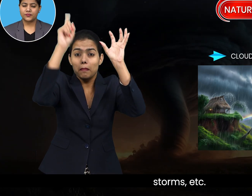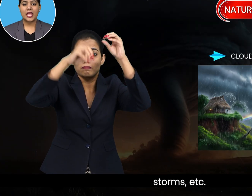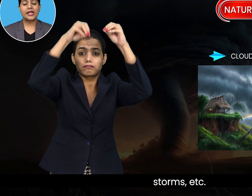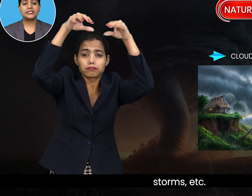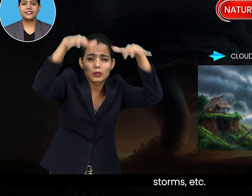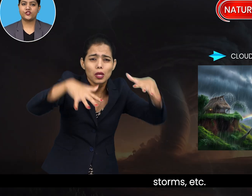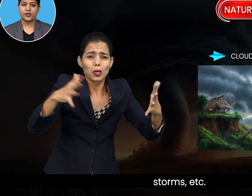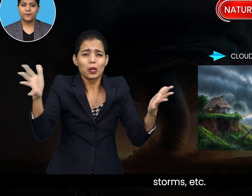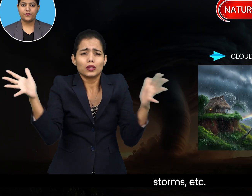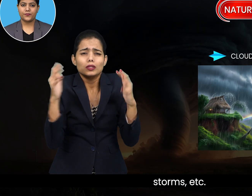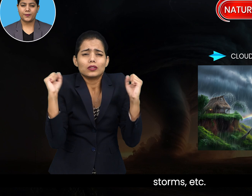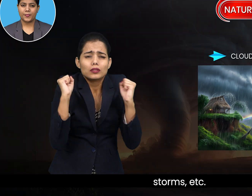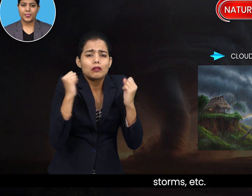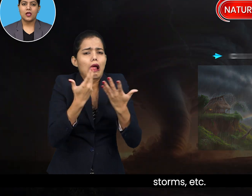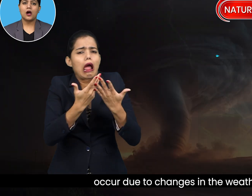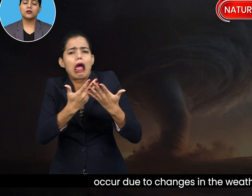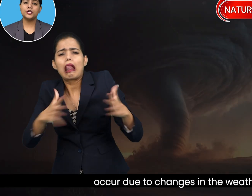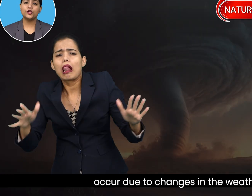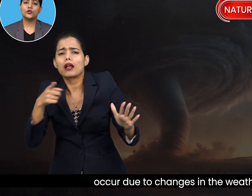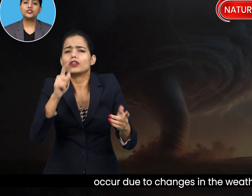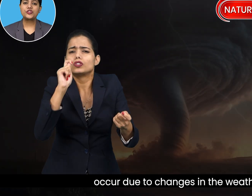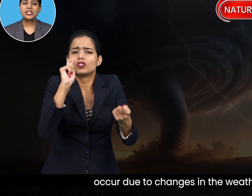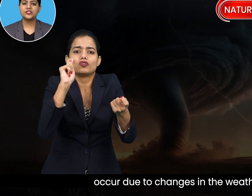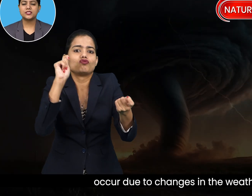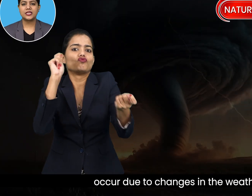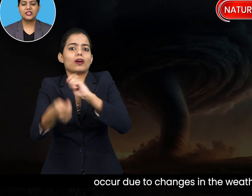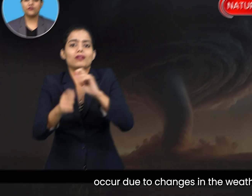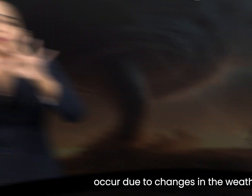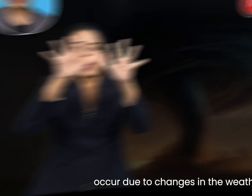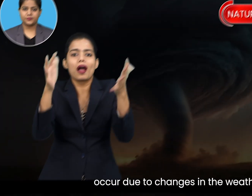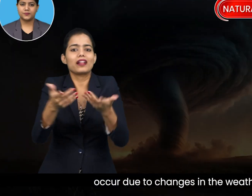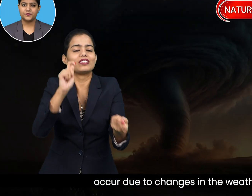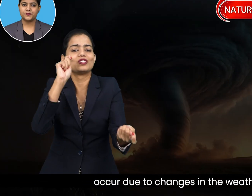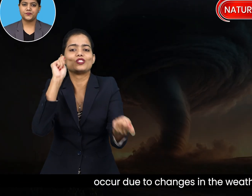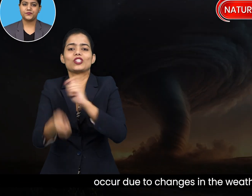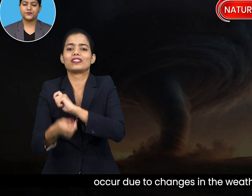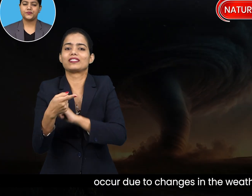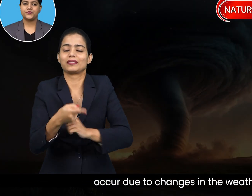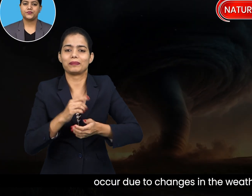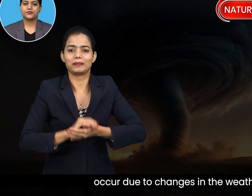storms, etc. occur due to changes in the weather.